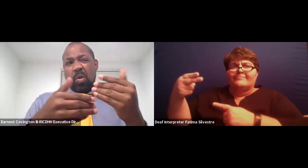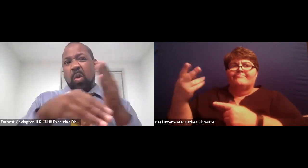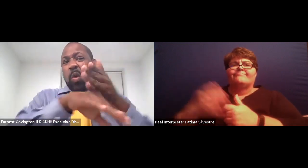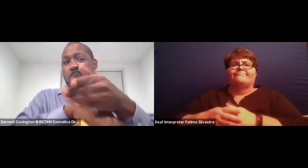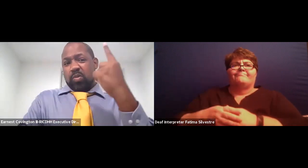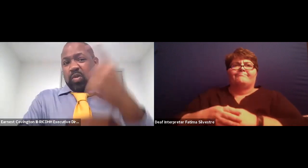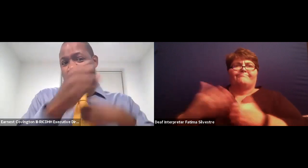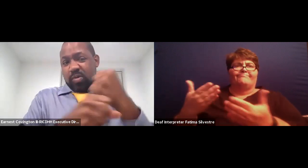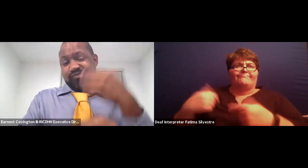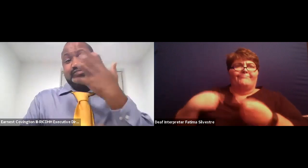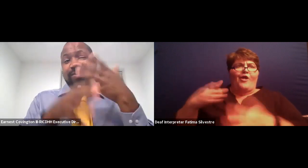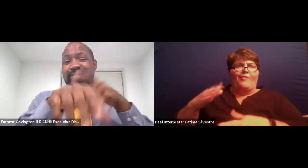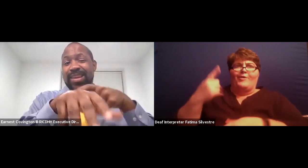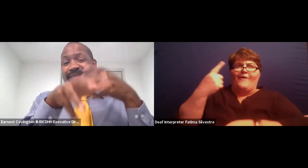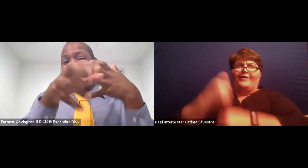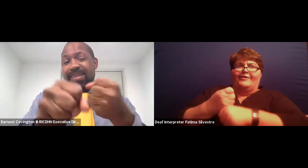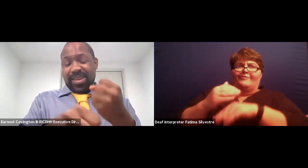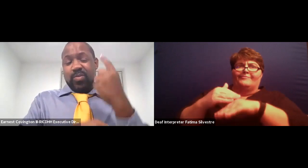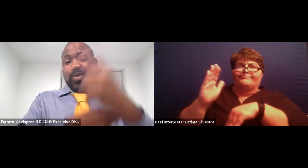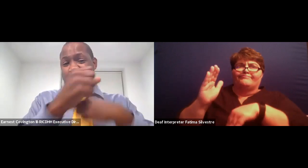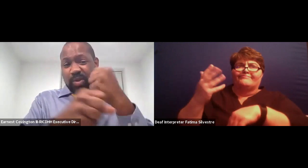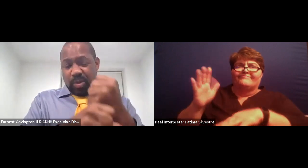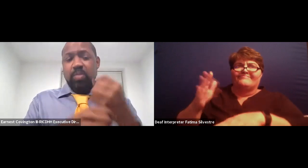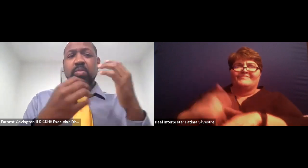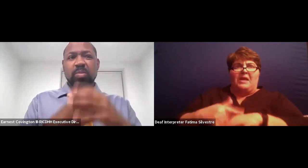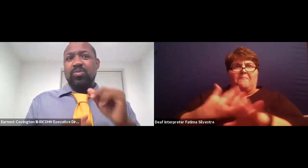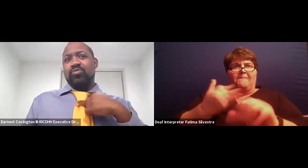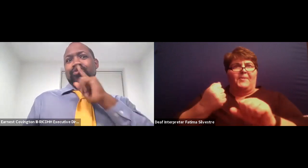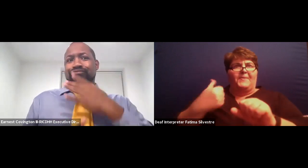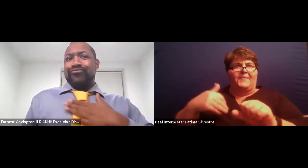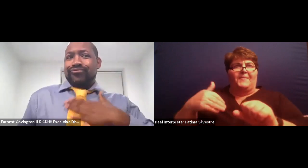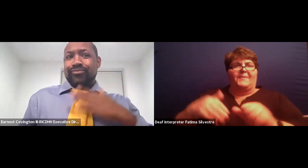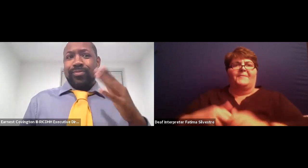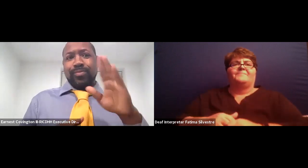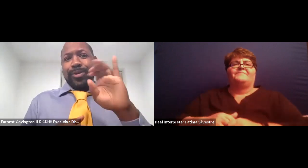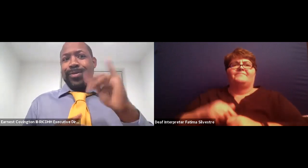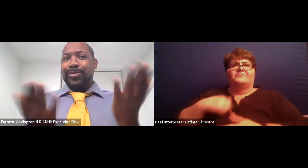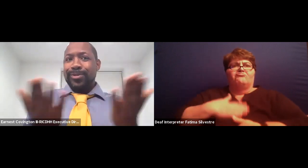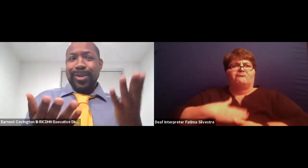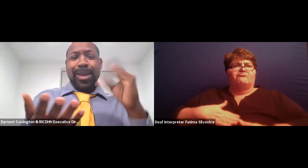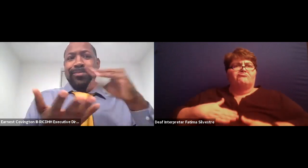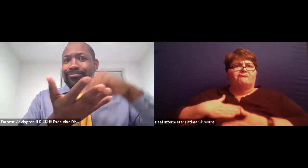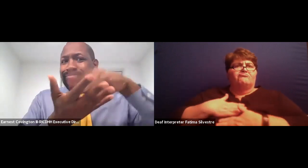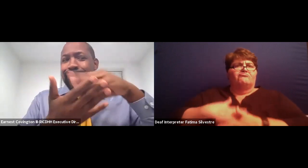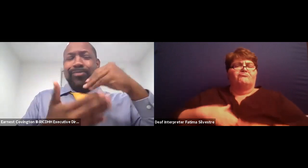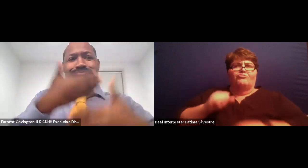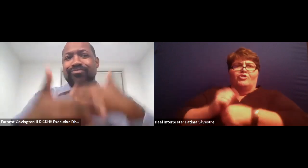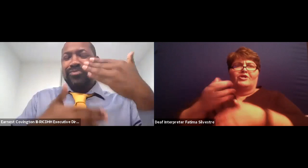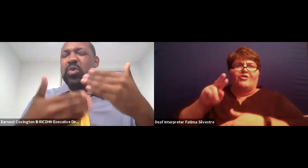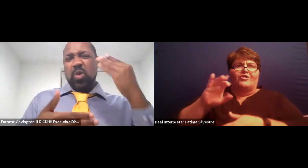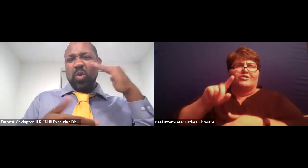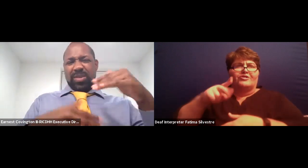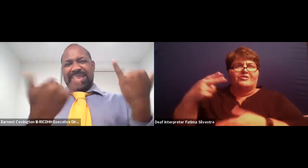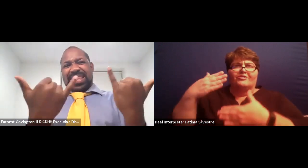their cameras and introduce themselves. I've been here over a year. I've loved being here. I